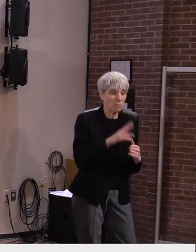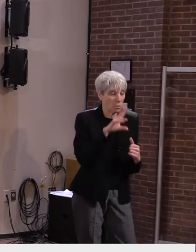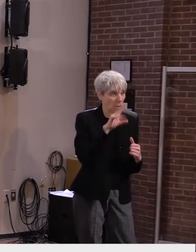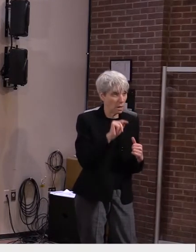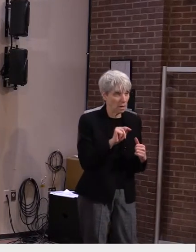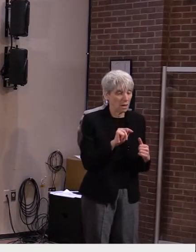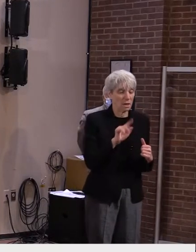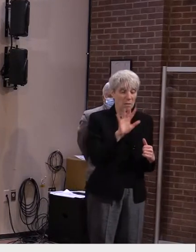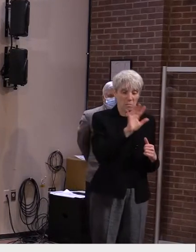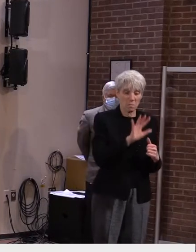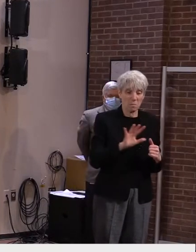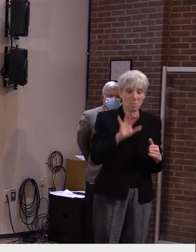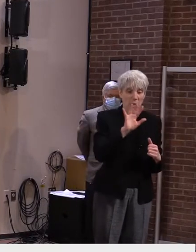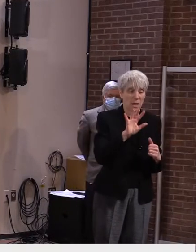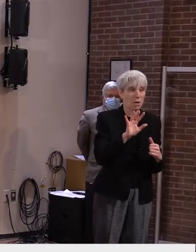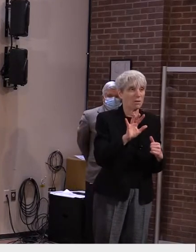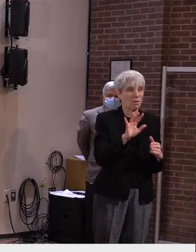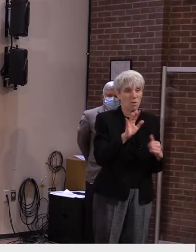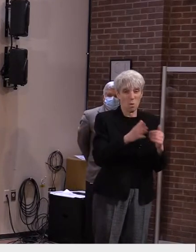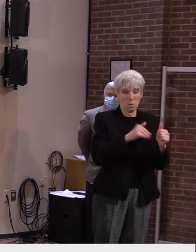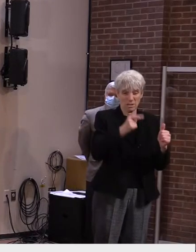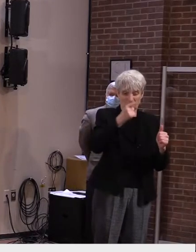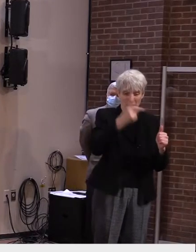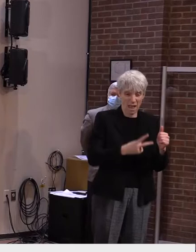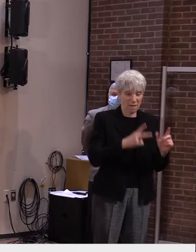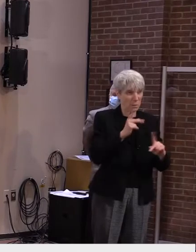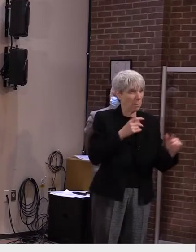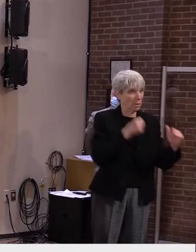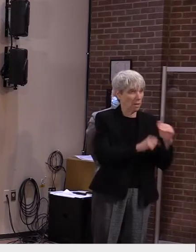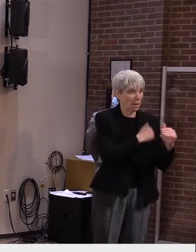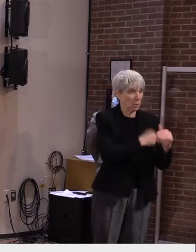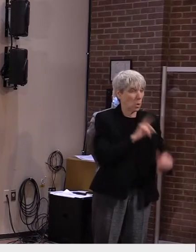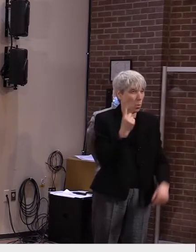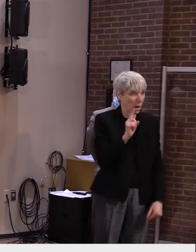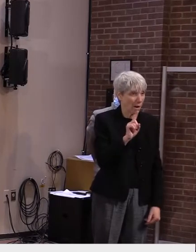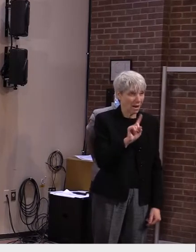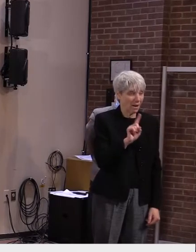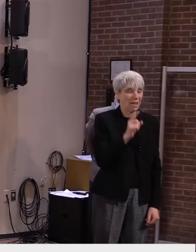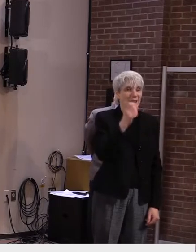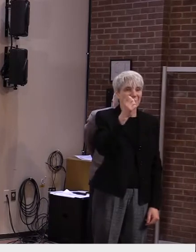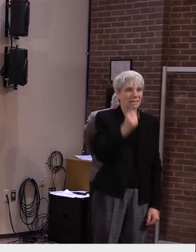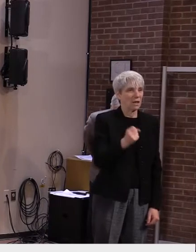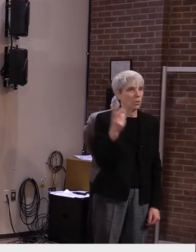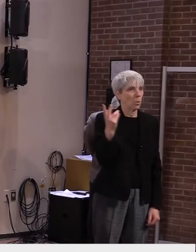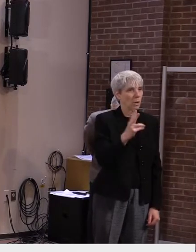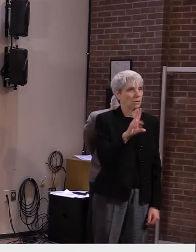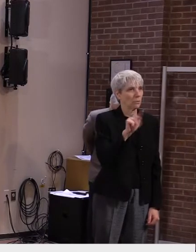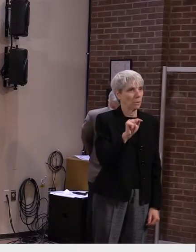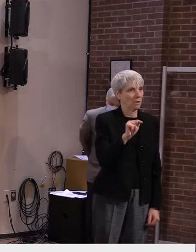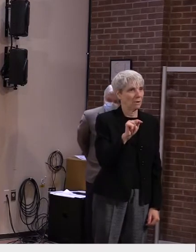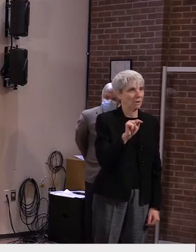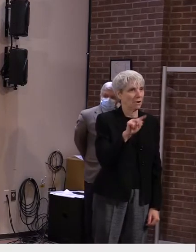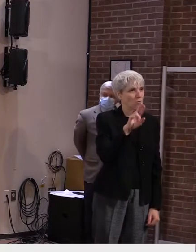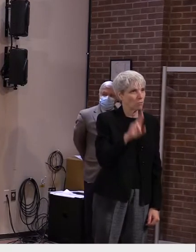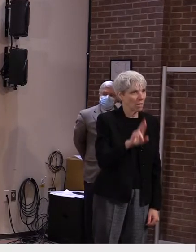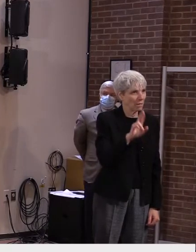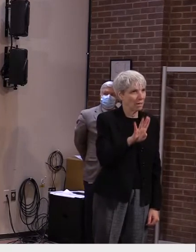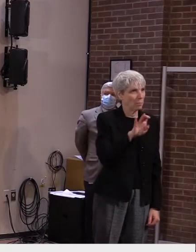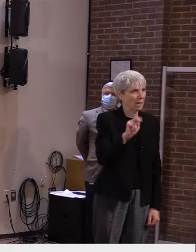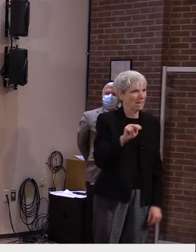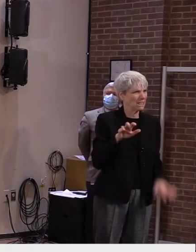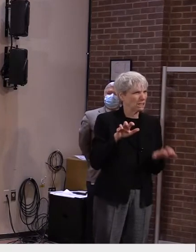Vermont are in southwestern Vermont, in Rutland and Bennington areas. So